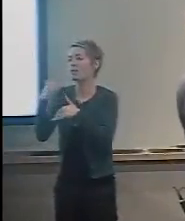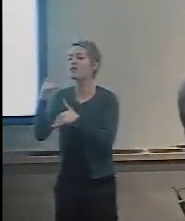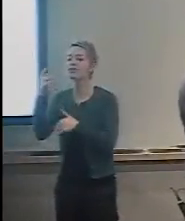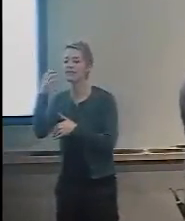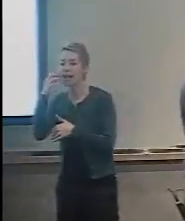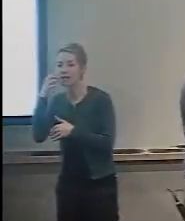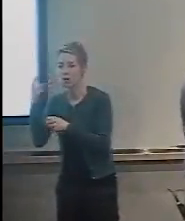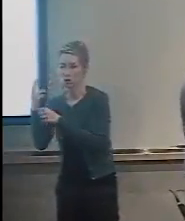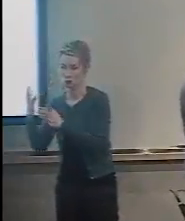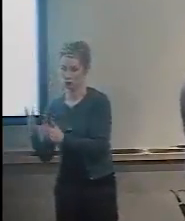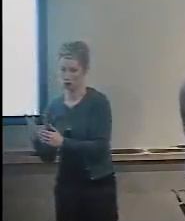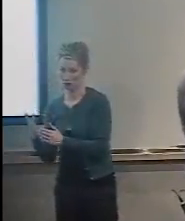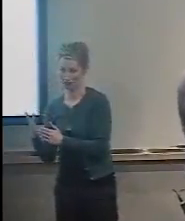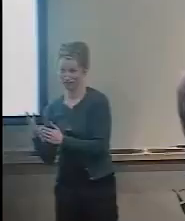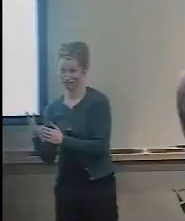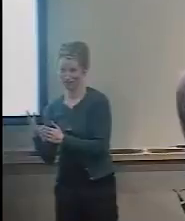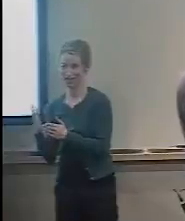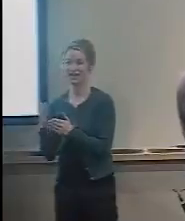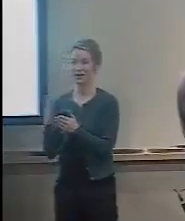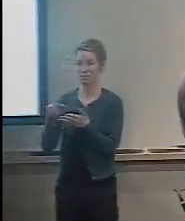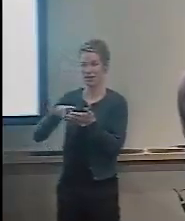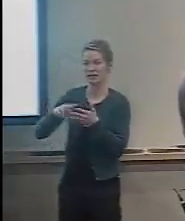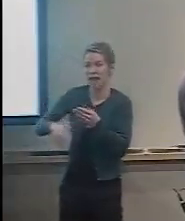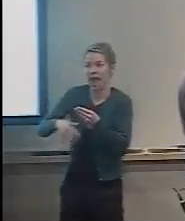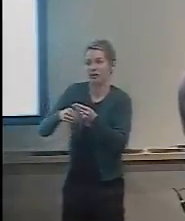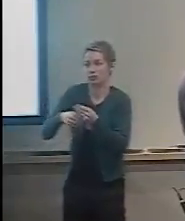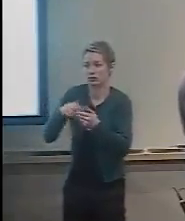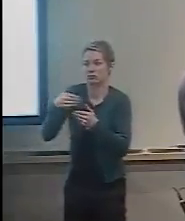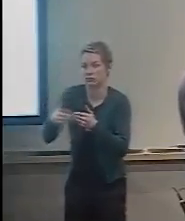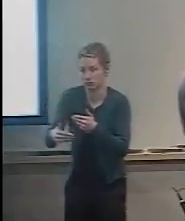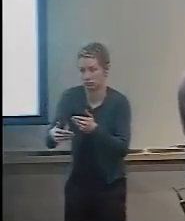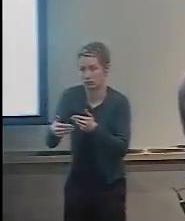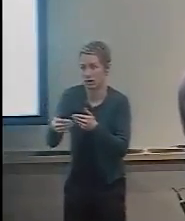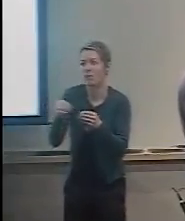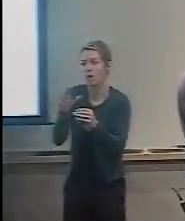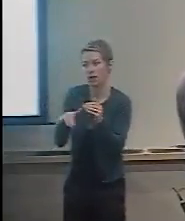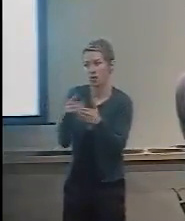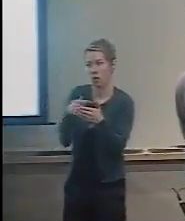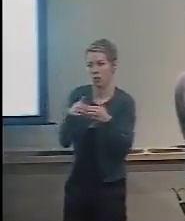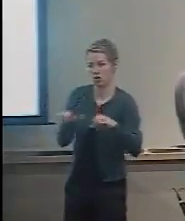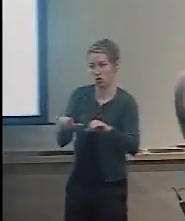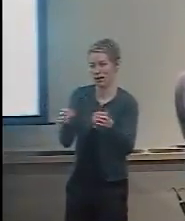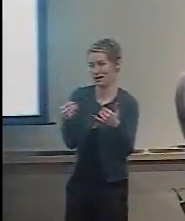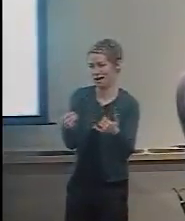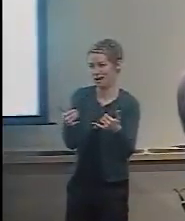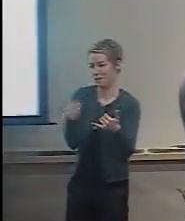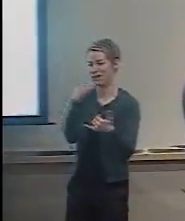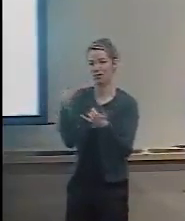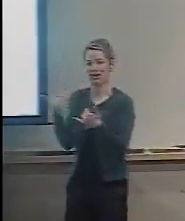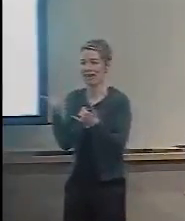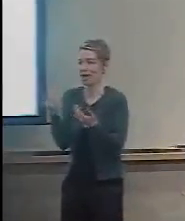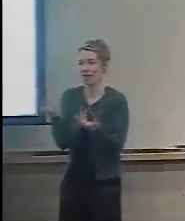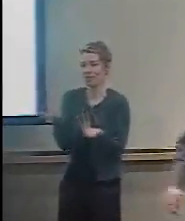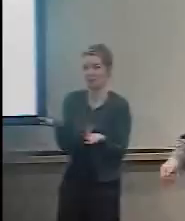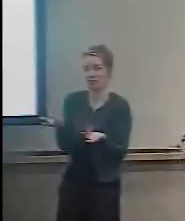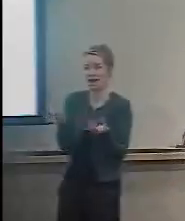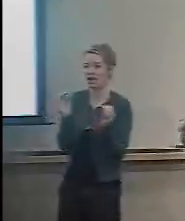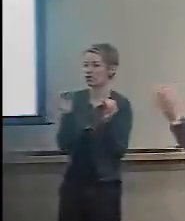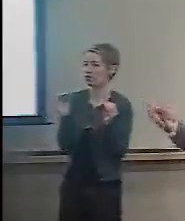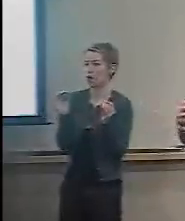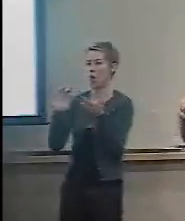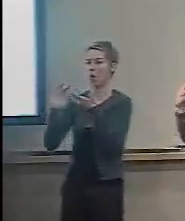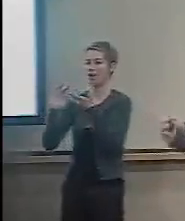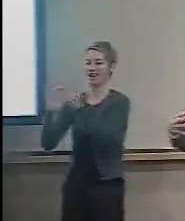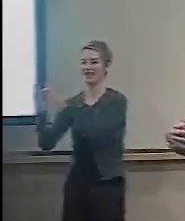now. And that would take another step beyond what we're doing, because right now there's no connectivity between, we're